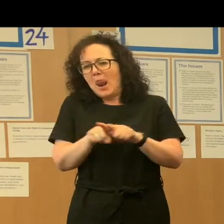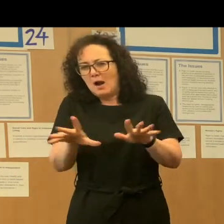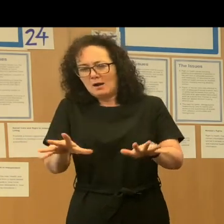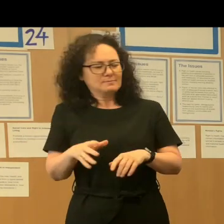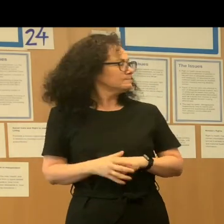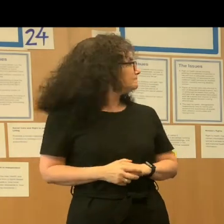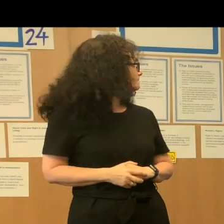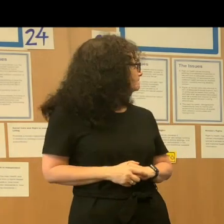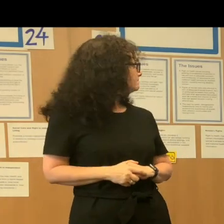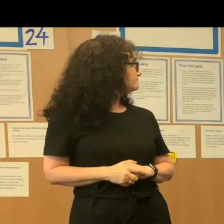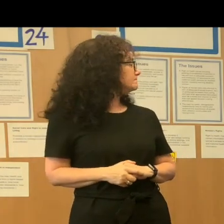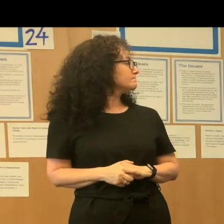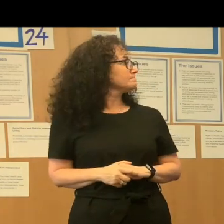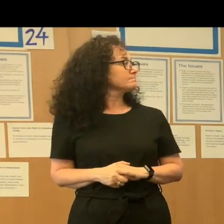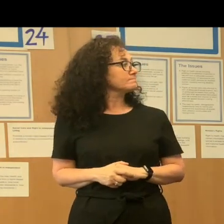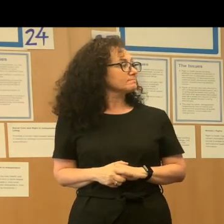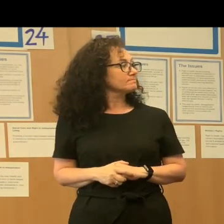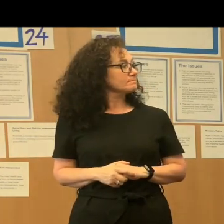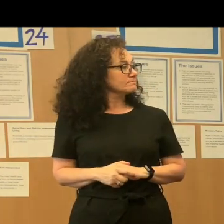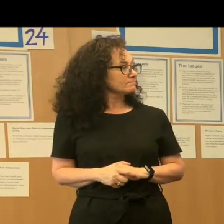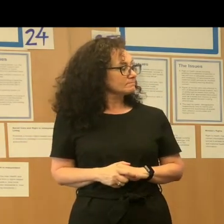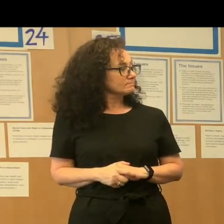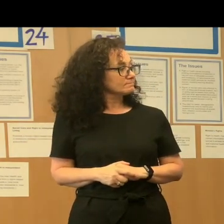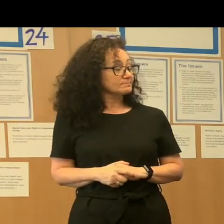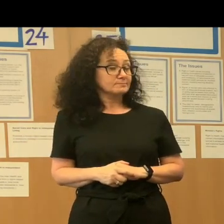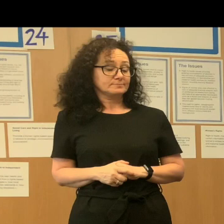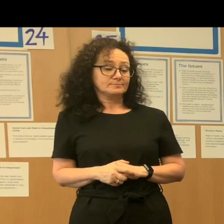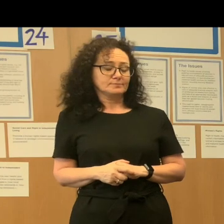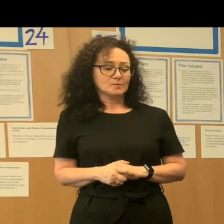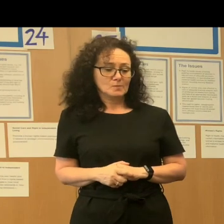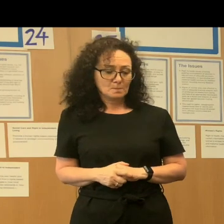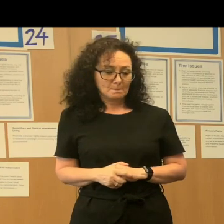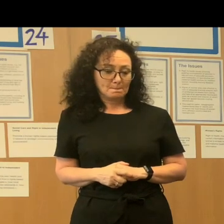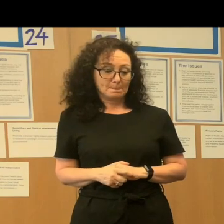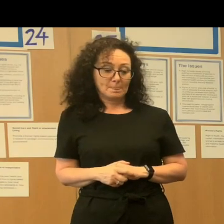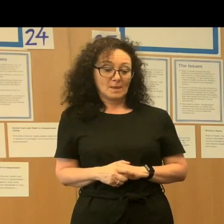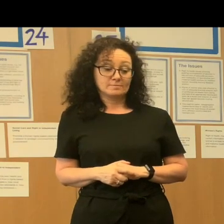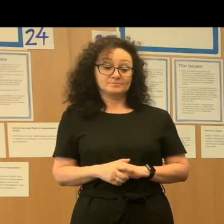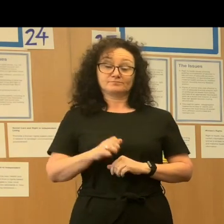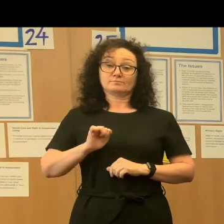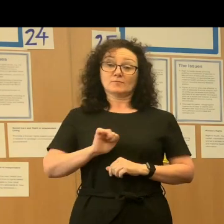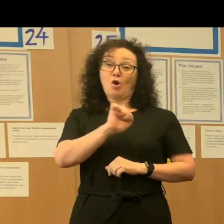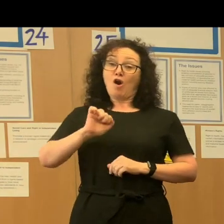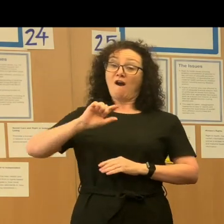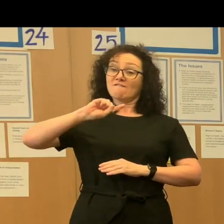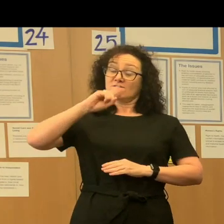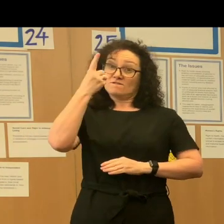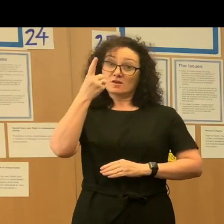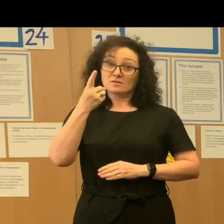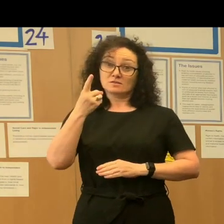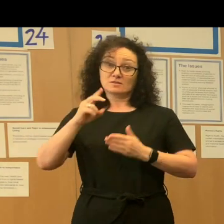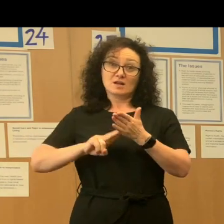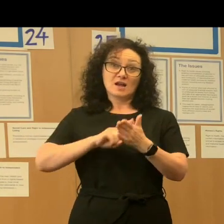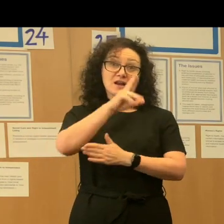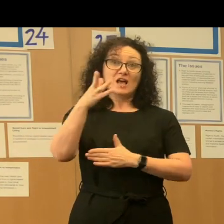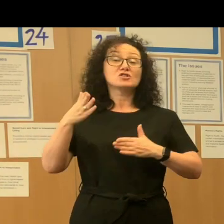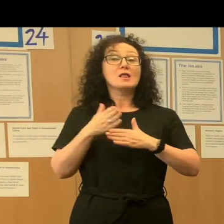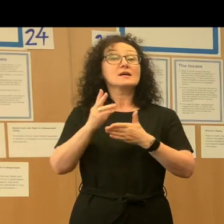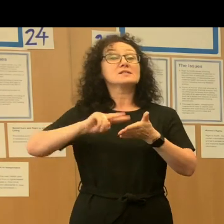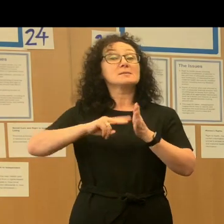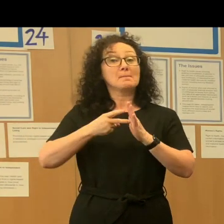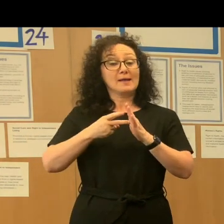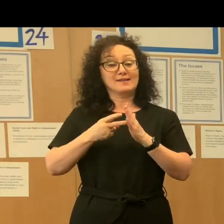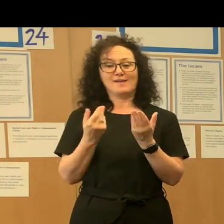So, all of that fed into the development of Scotland's first National Action Plan for Human Rights.